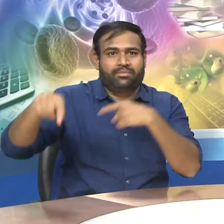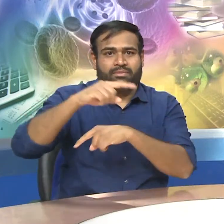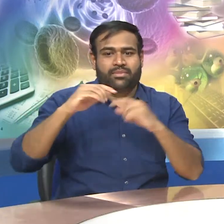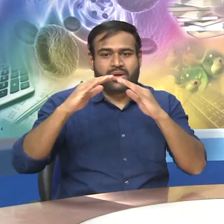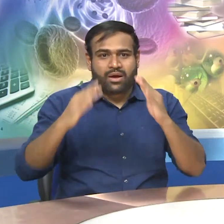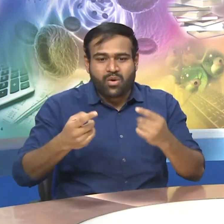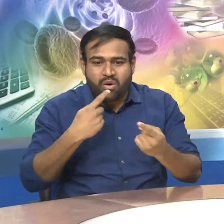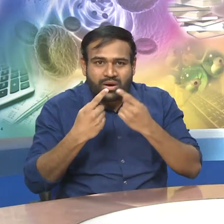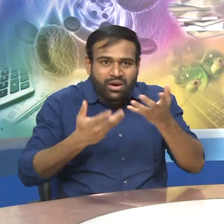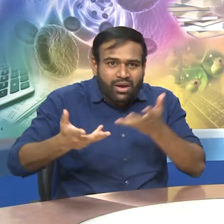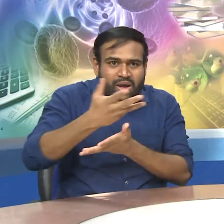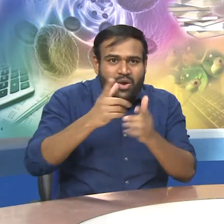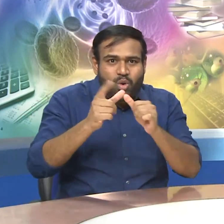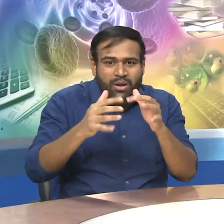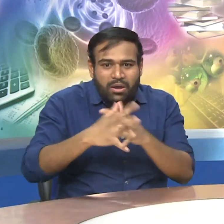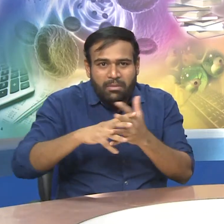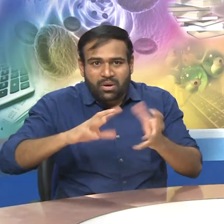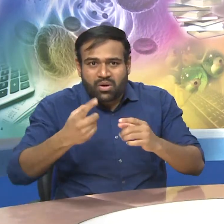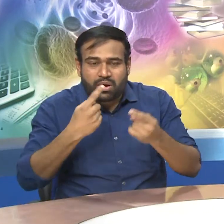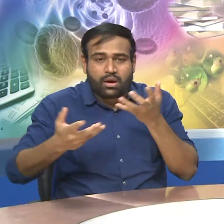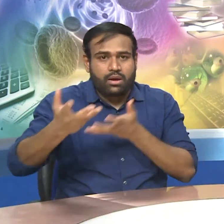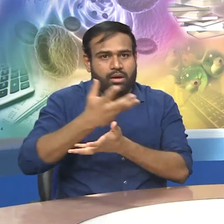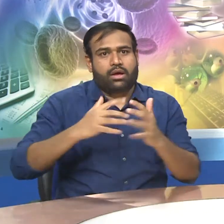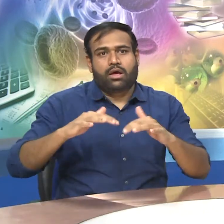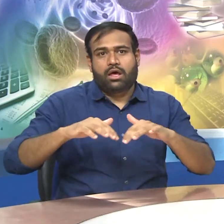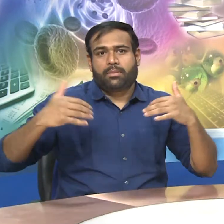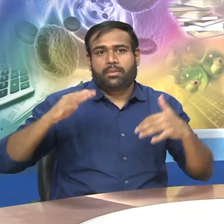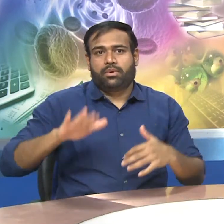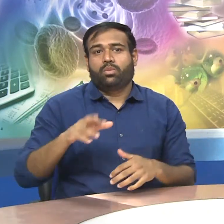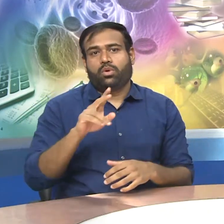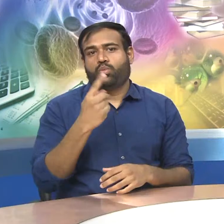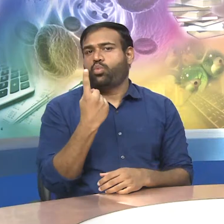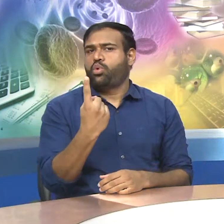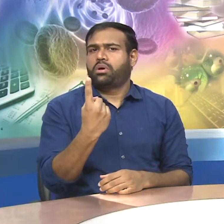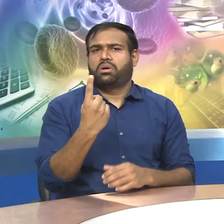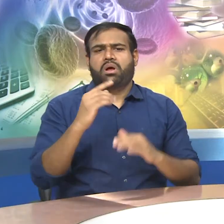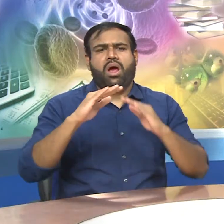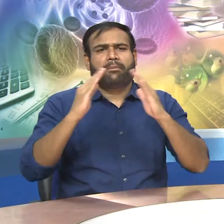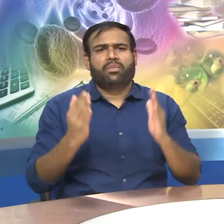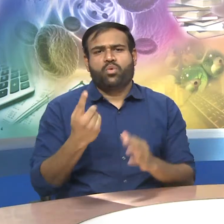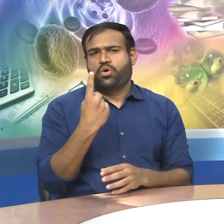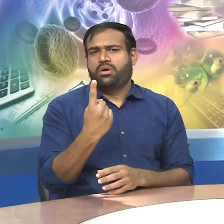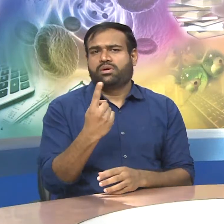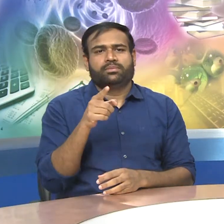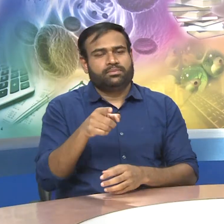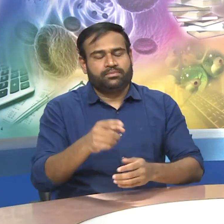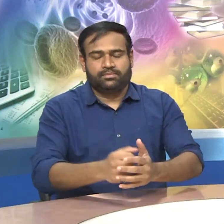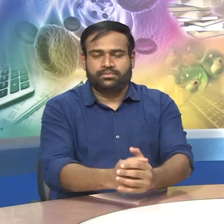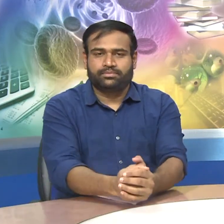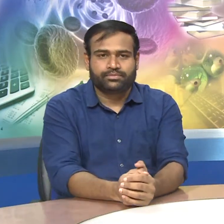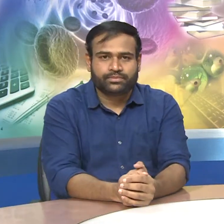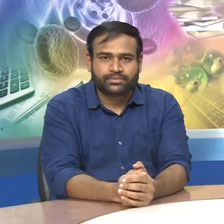unicameralism follow, also called lower house or popular house.